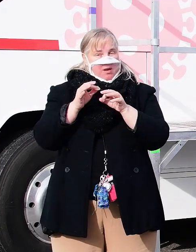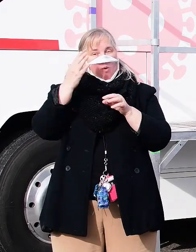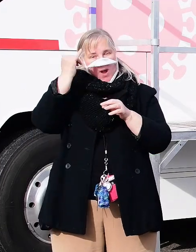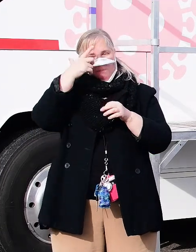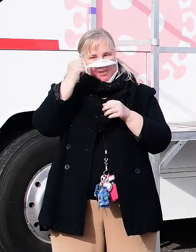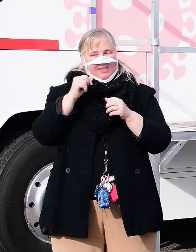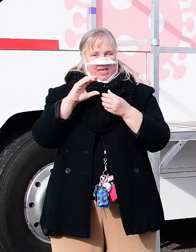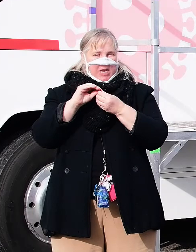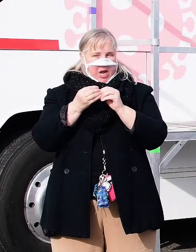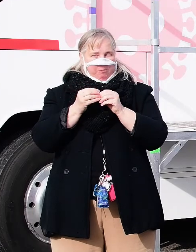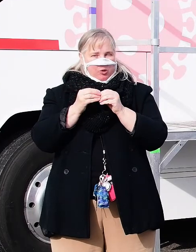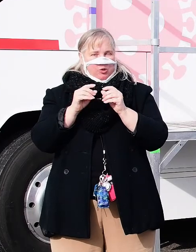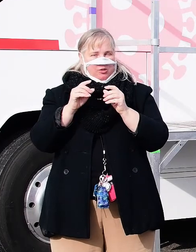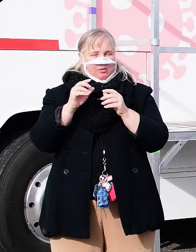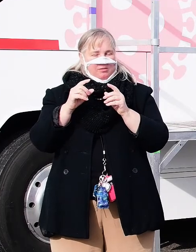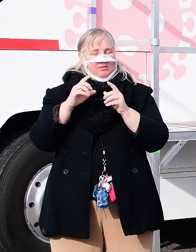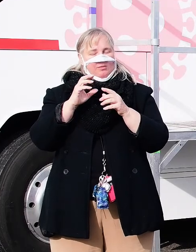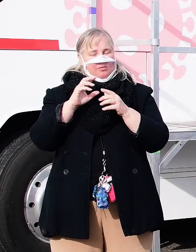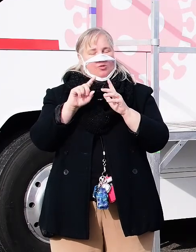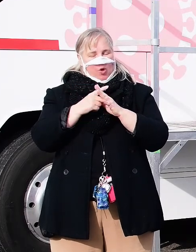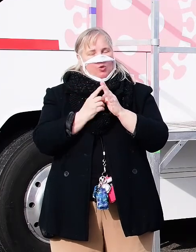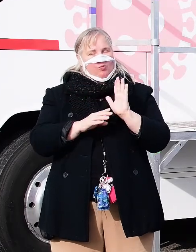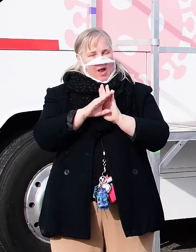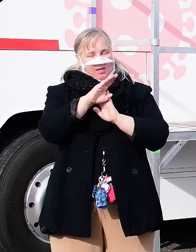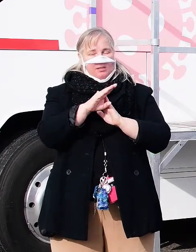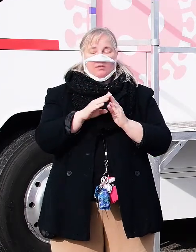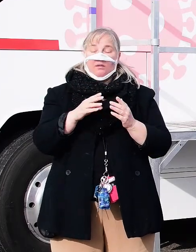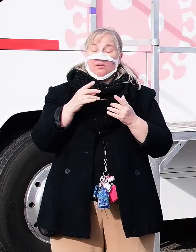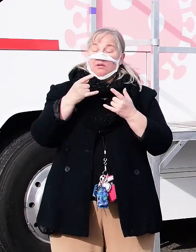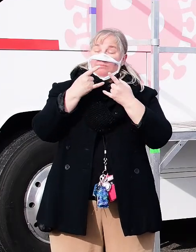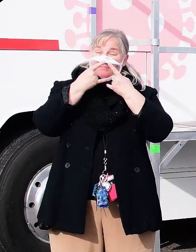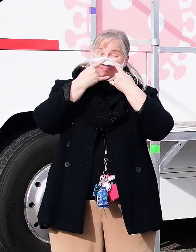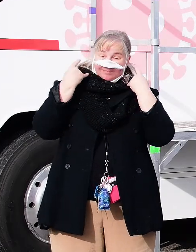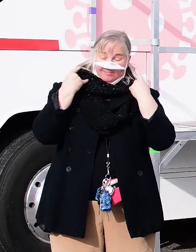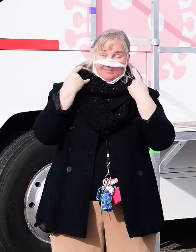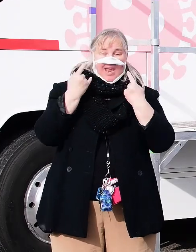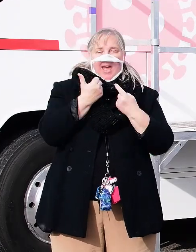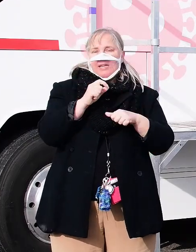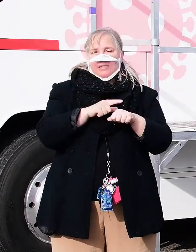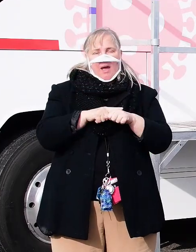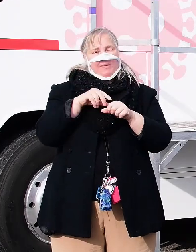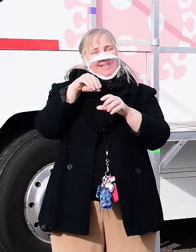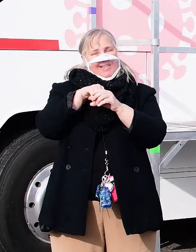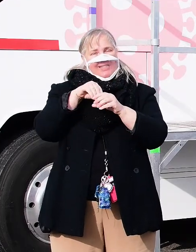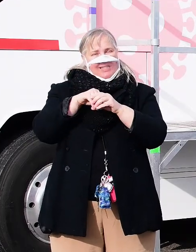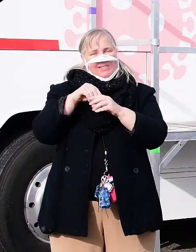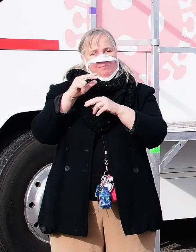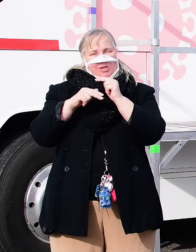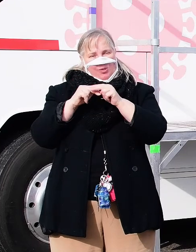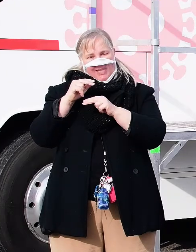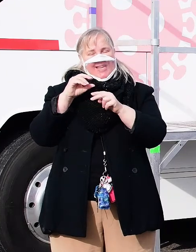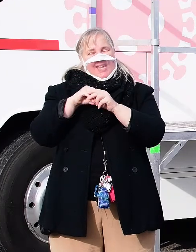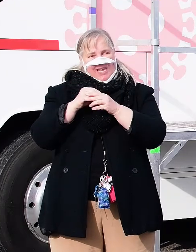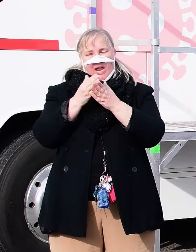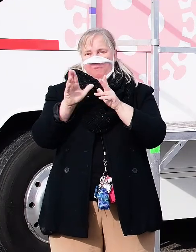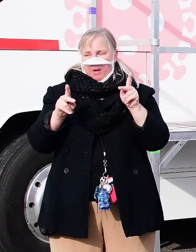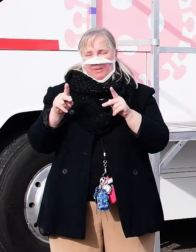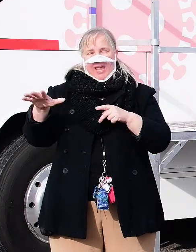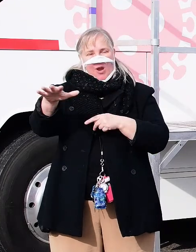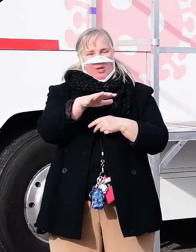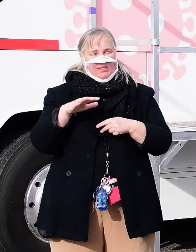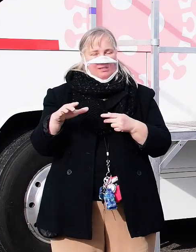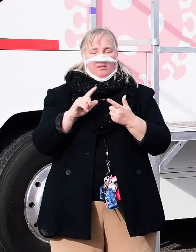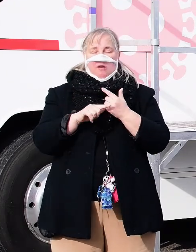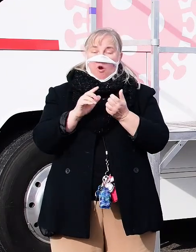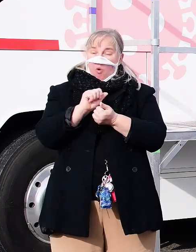rise. Wear a mask when indoors in public spaces. Frequently wash your